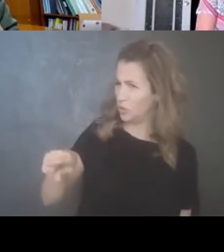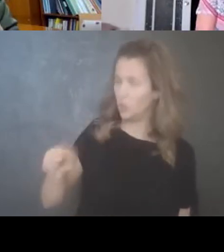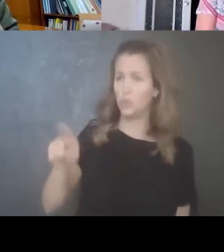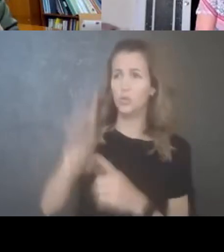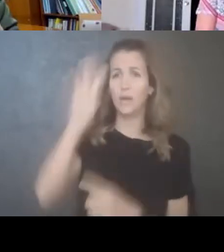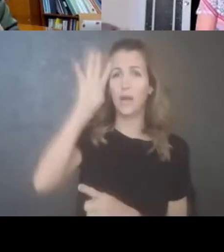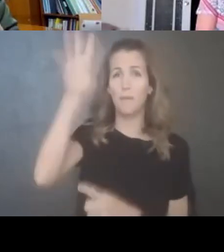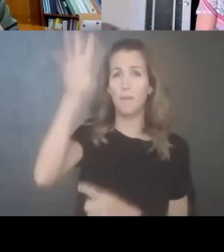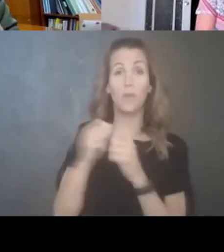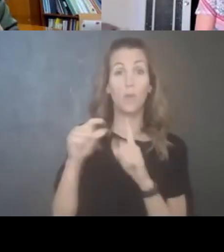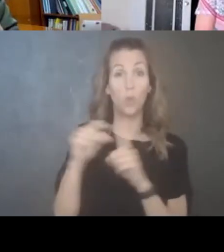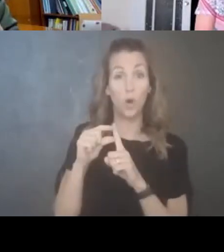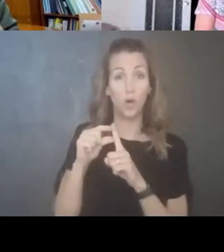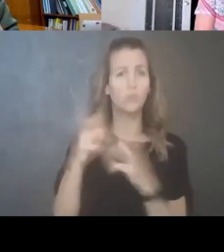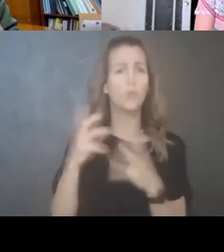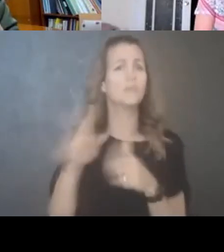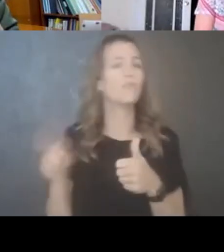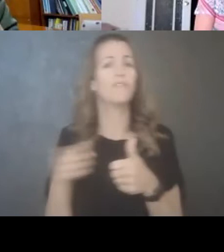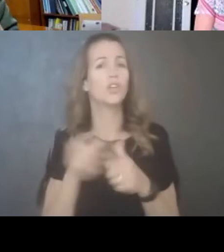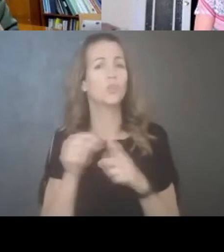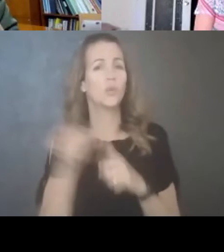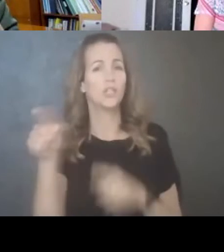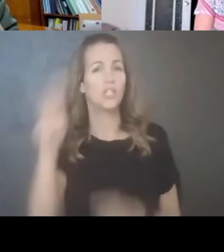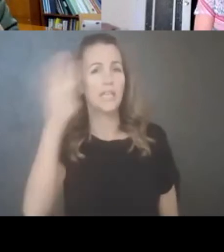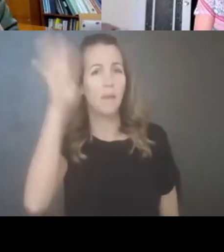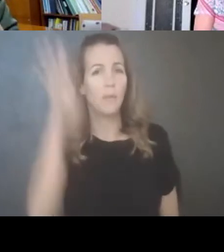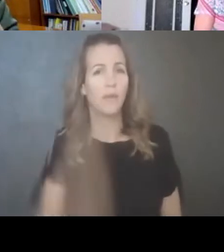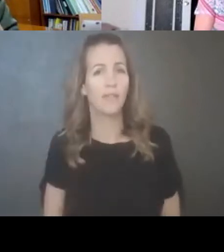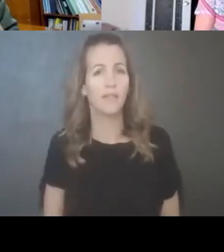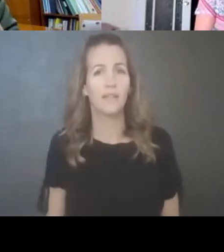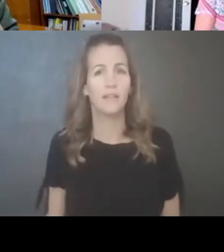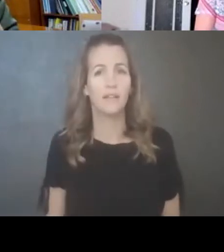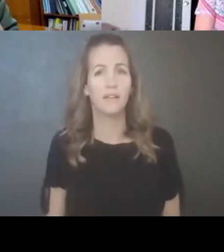word. And what was the first word that you came up with?